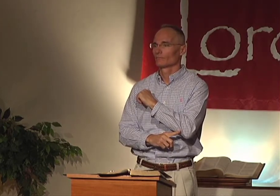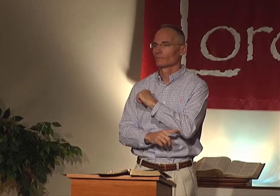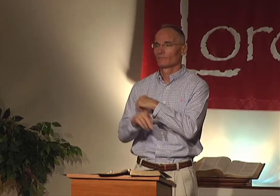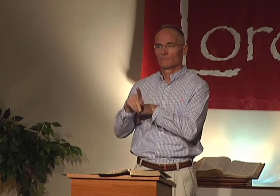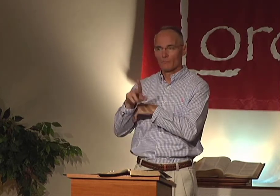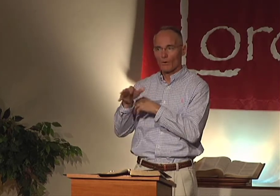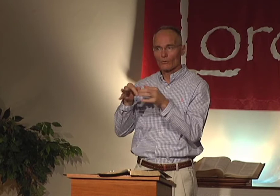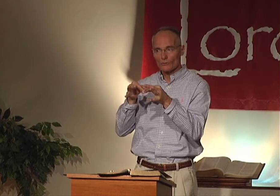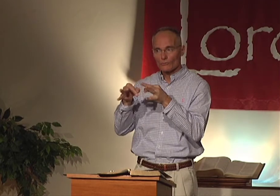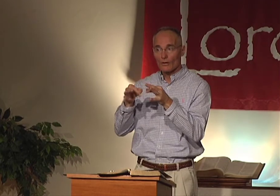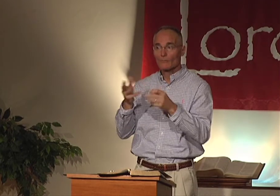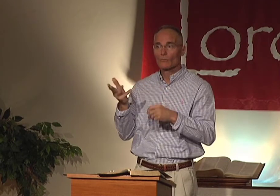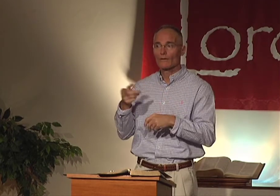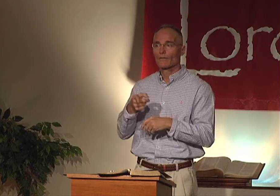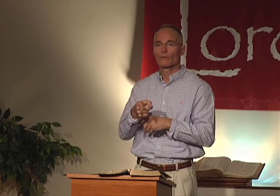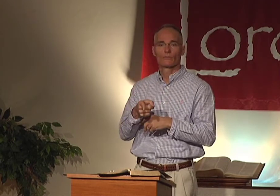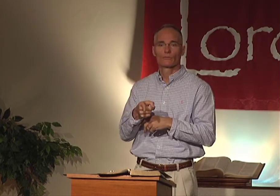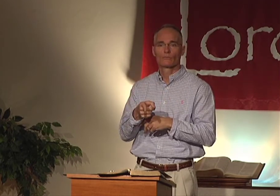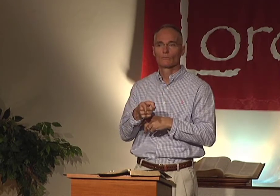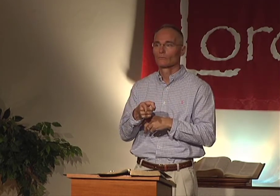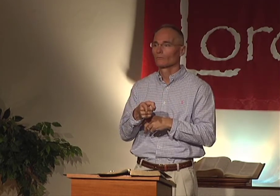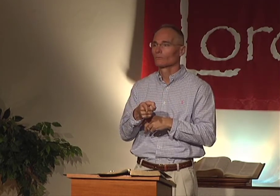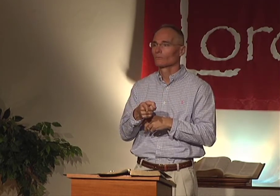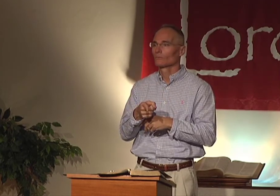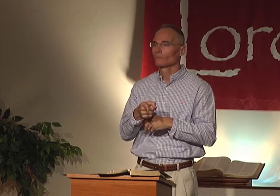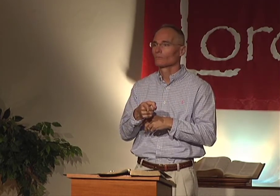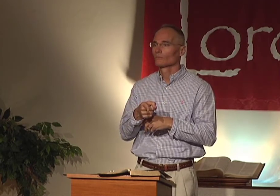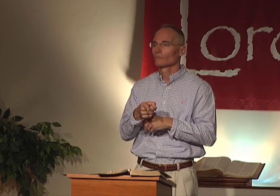of all things. And Paul is describing what here?